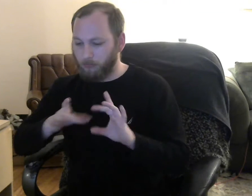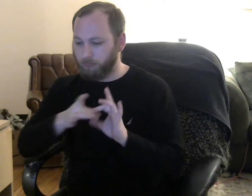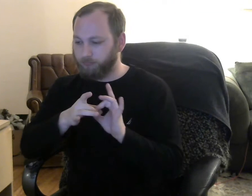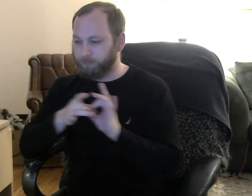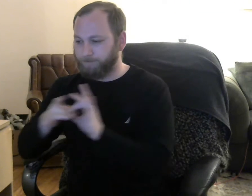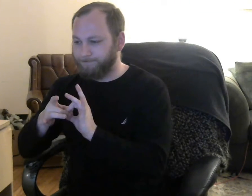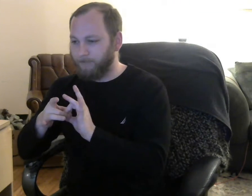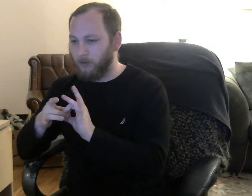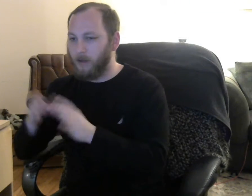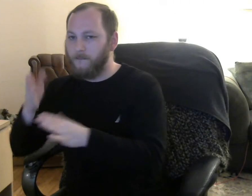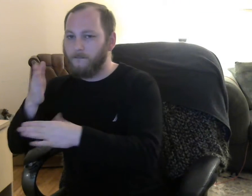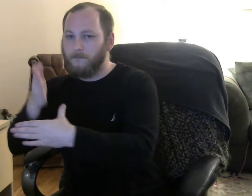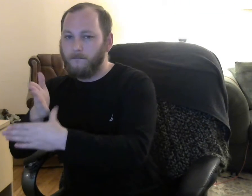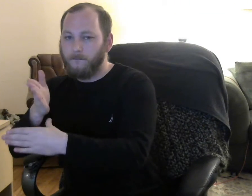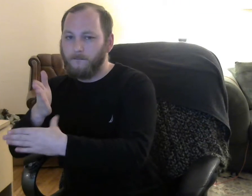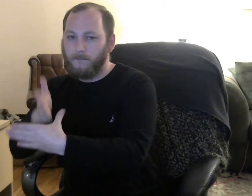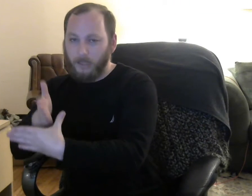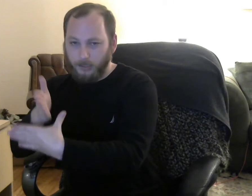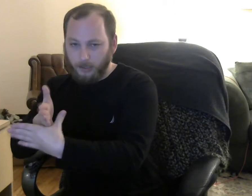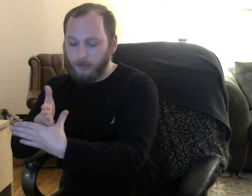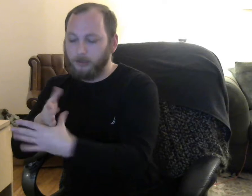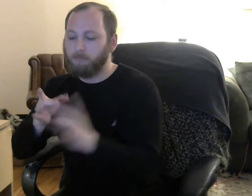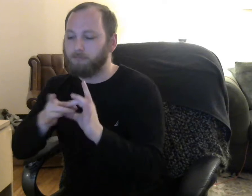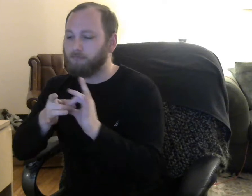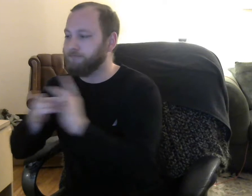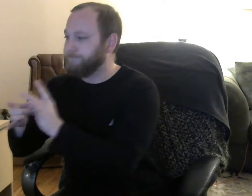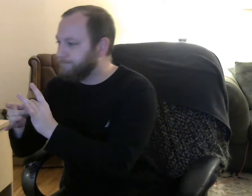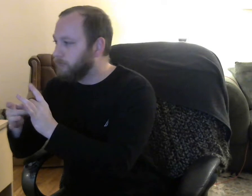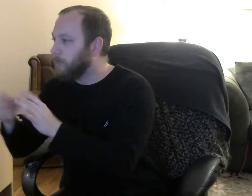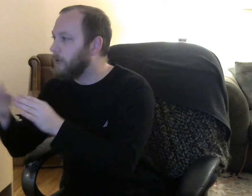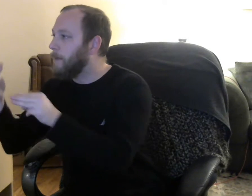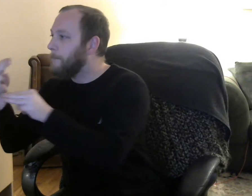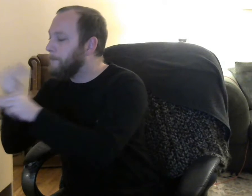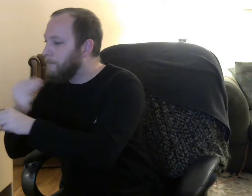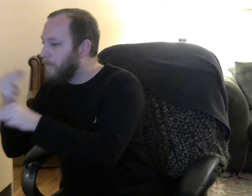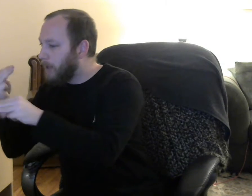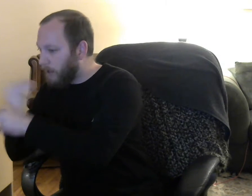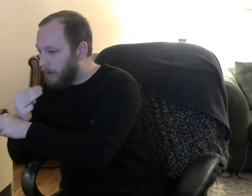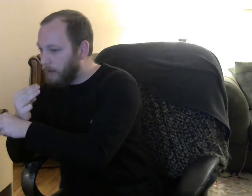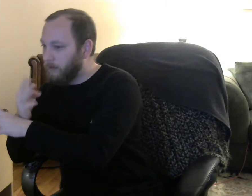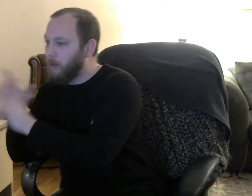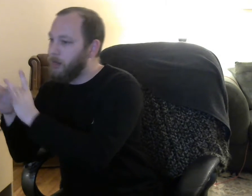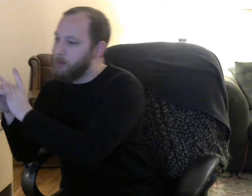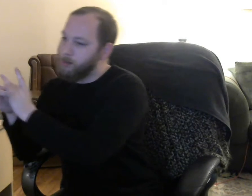physics, which in turn is built on top of mathematics.